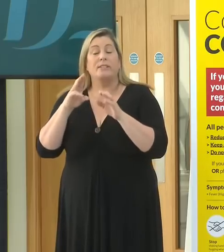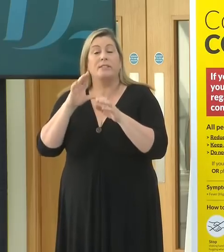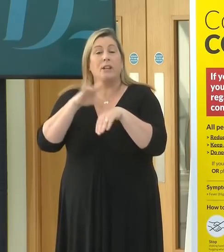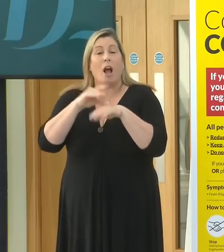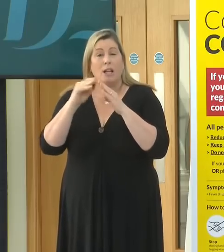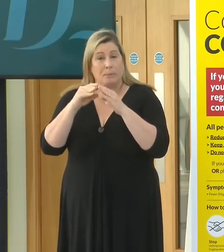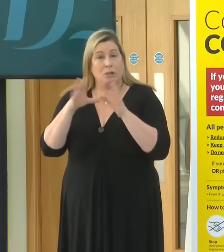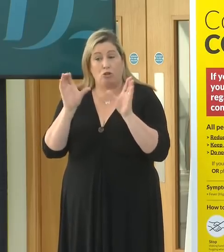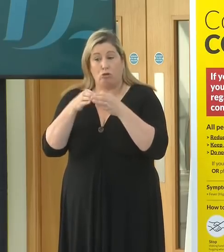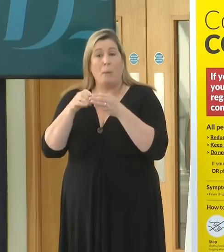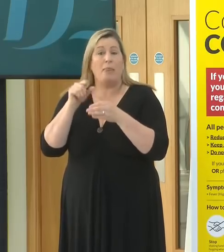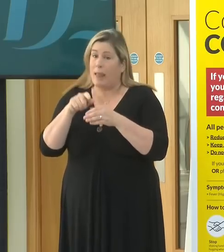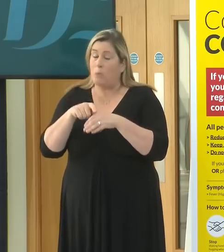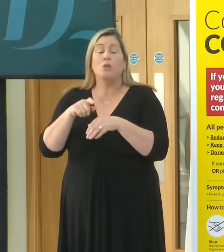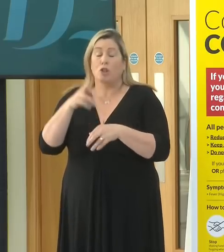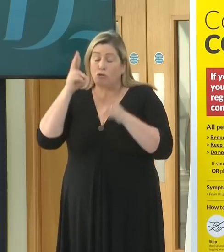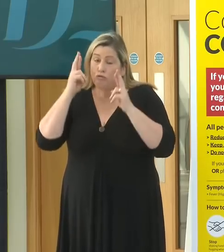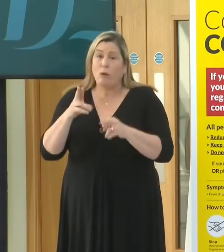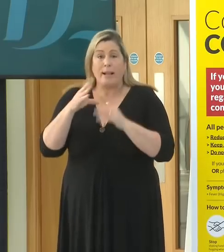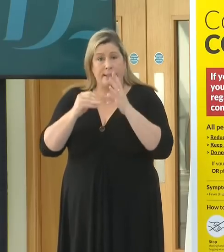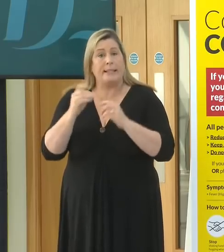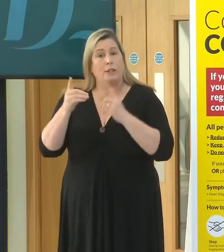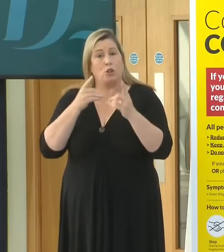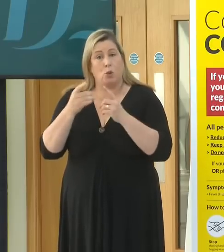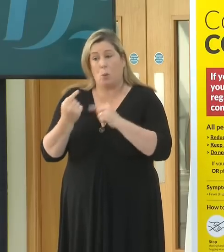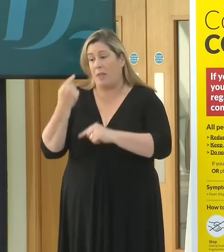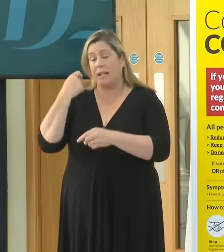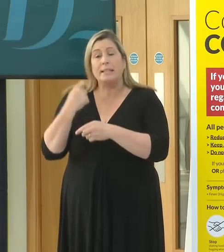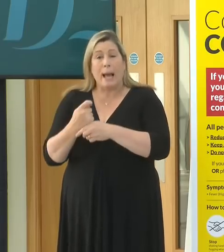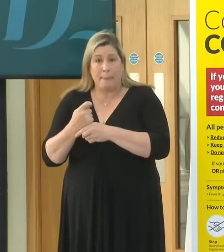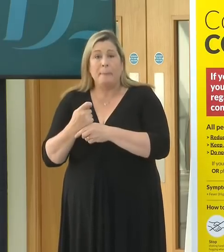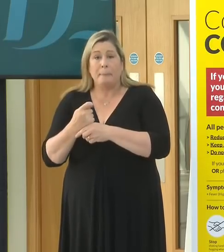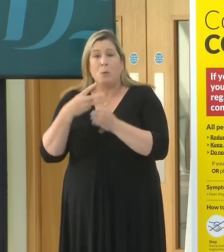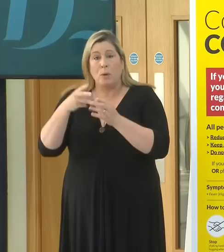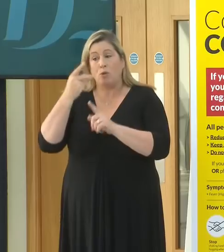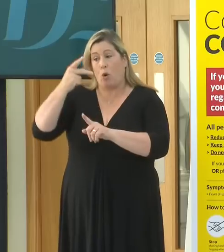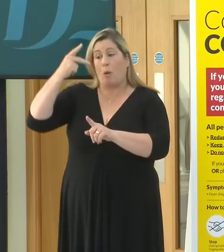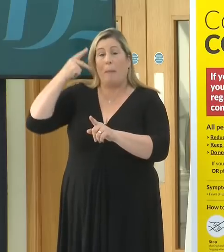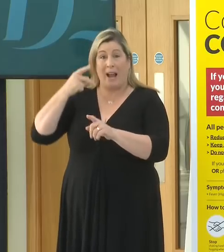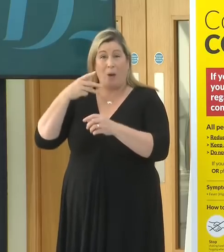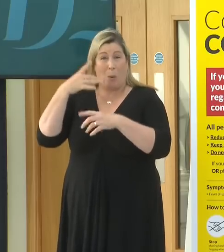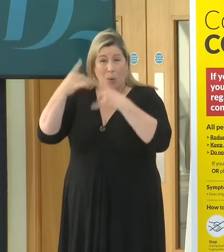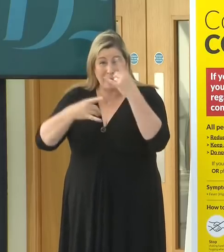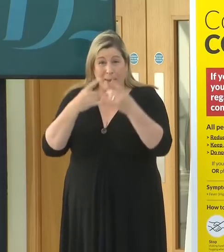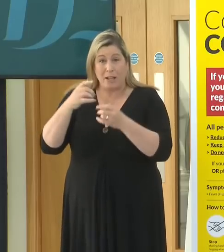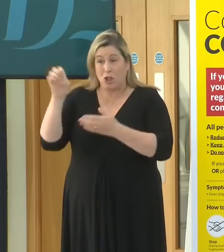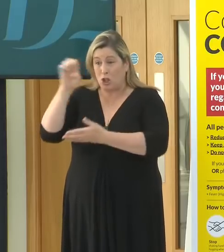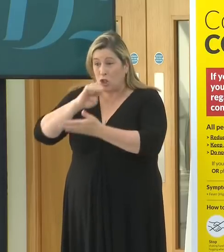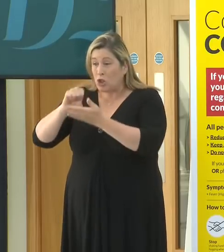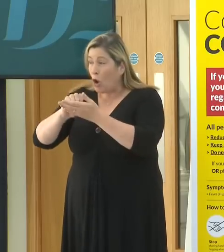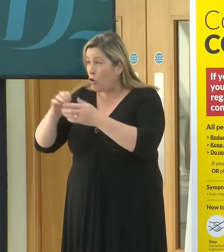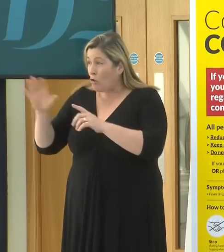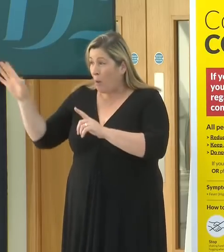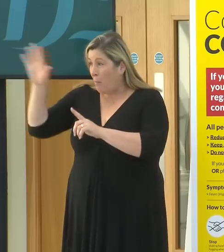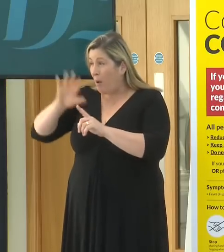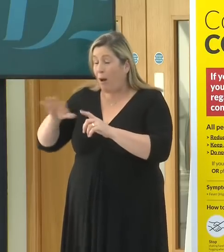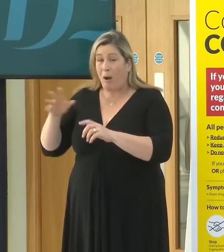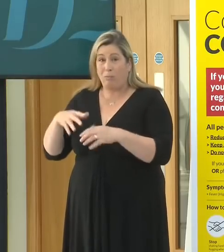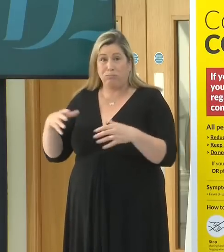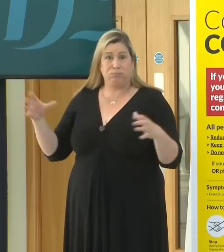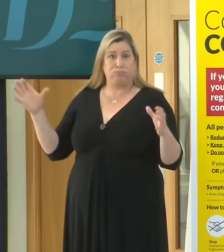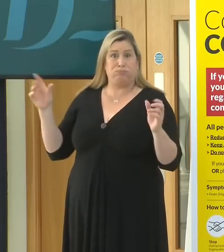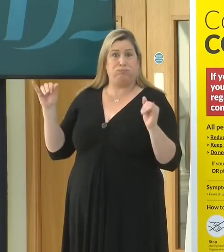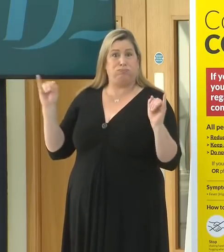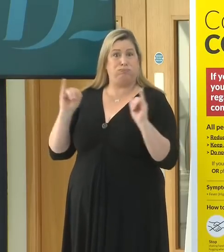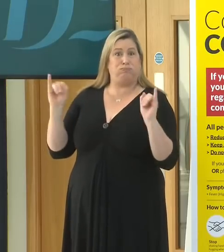was absolutely the right thing to do at the time. When you look back at what was happening all across Europe and the expectation of a massive surge